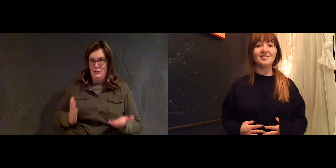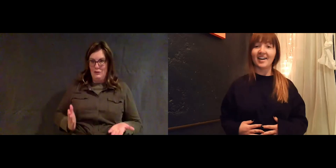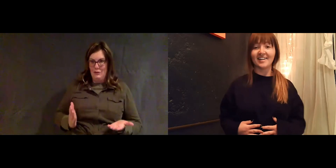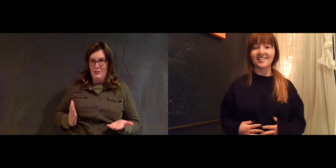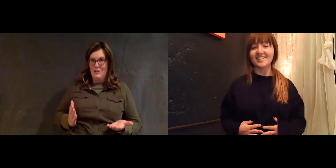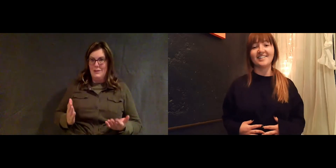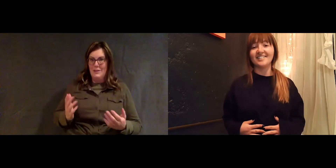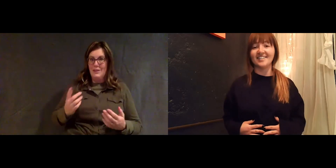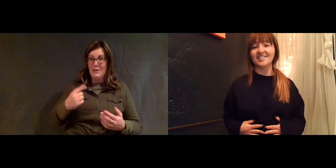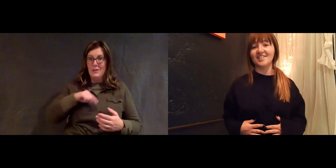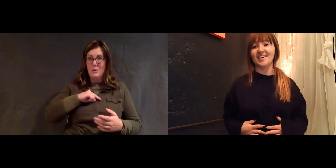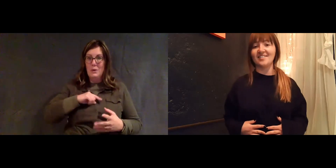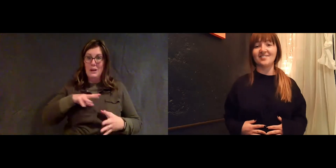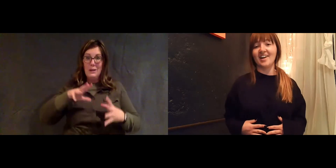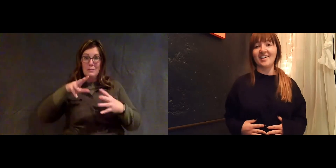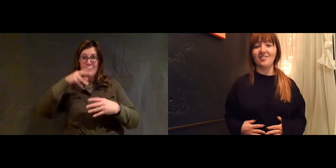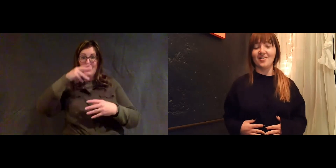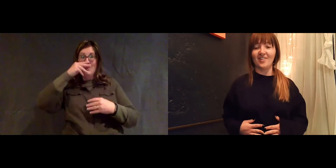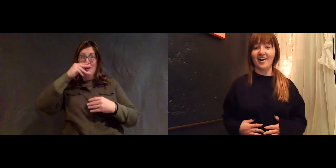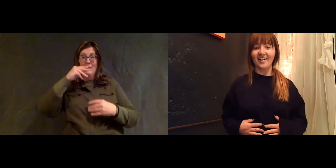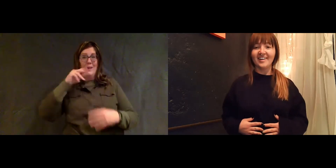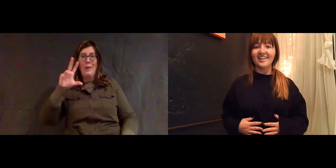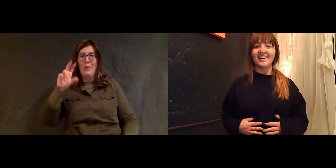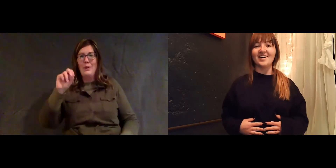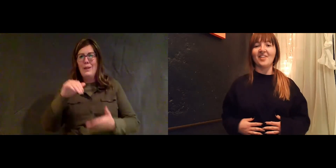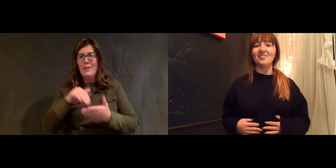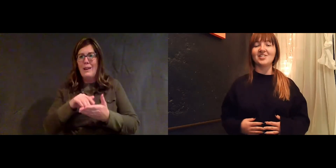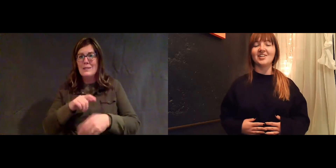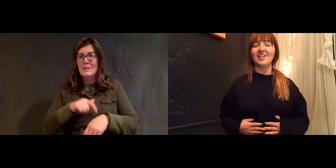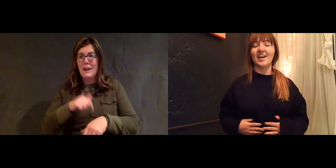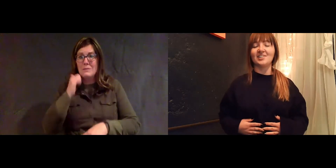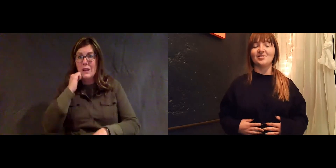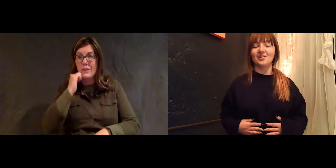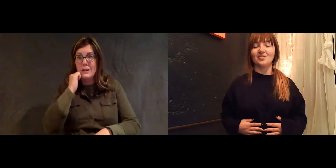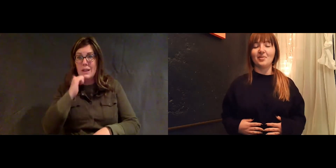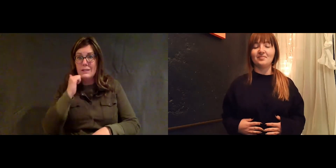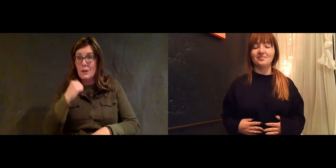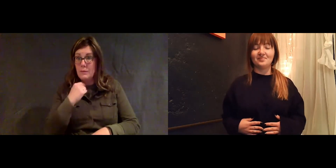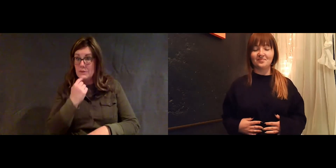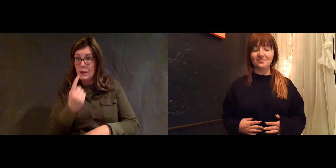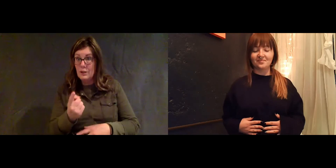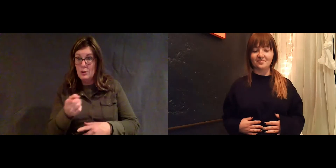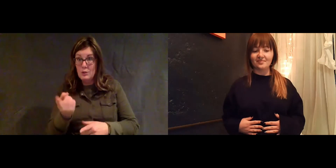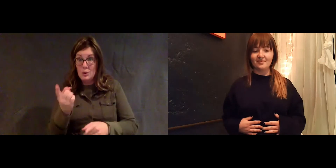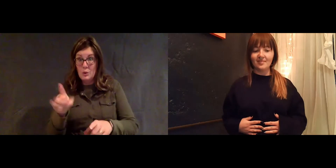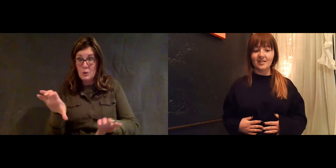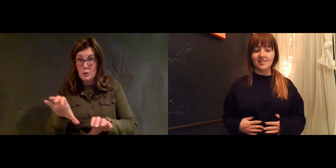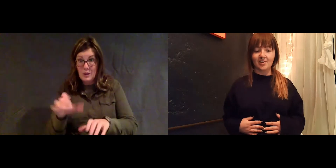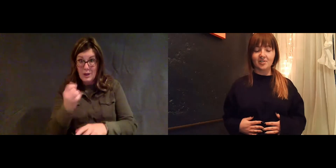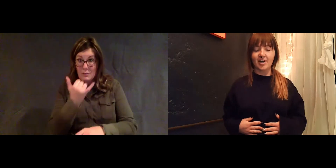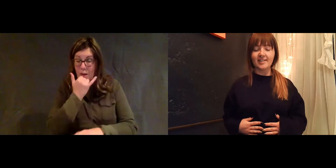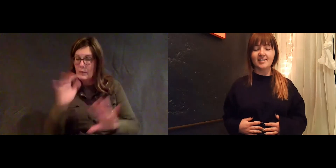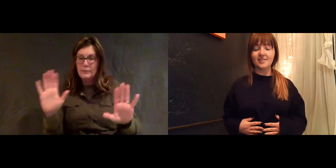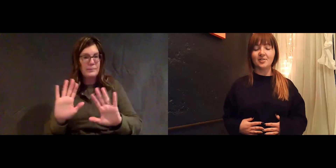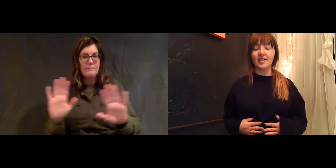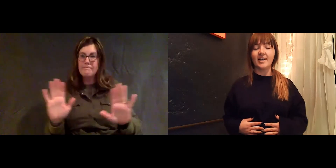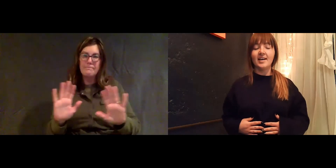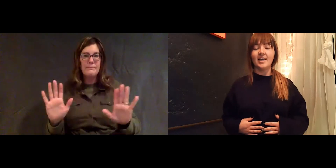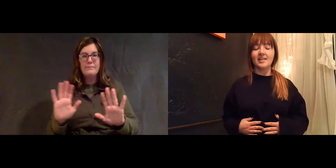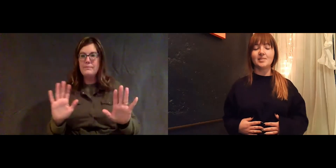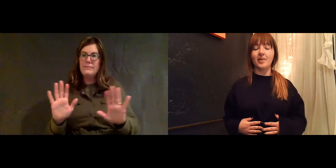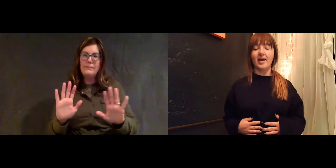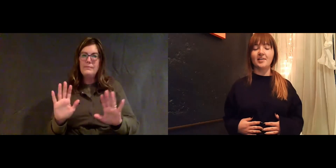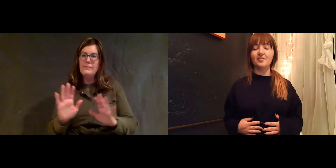I'm not here to tell you that you're doing it right or wrong. I'm just here to guide you a little bit. So try to see if you